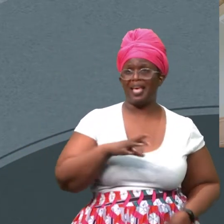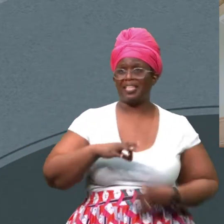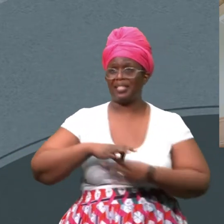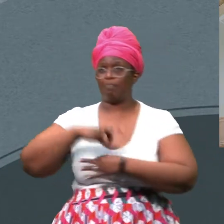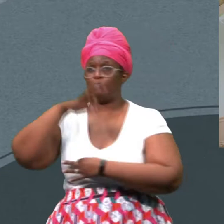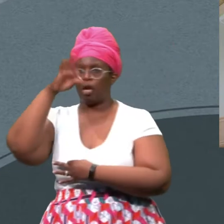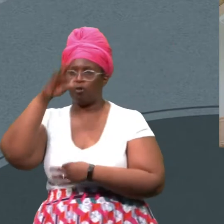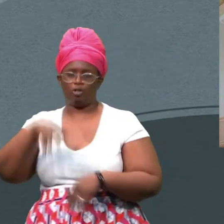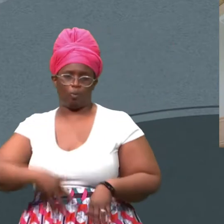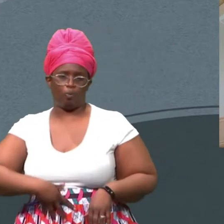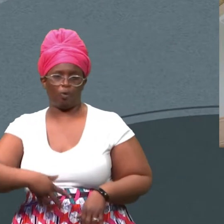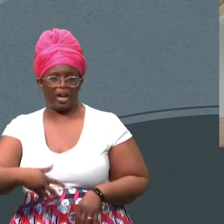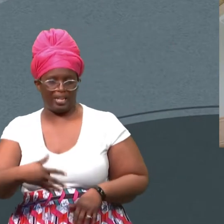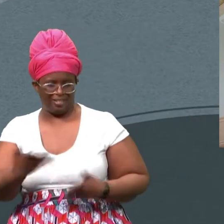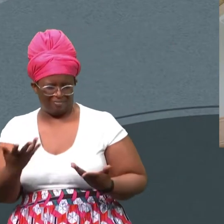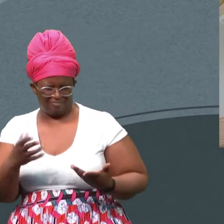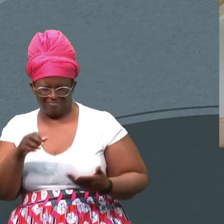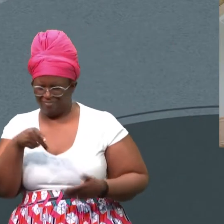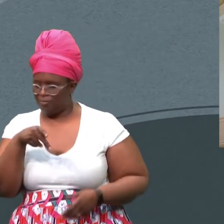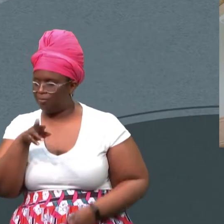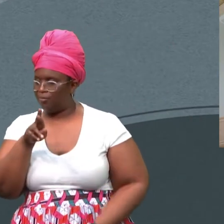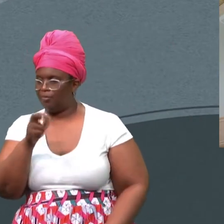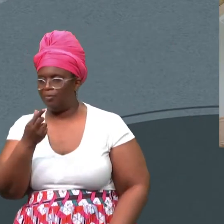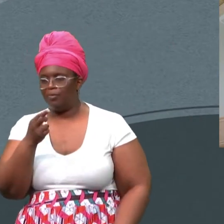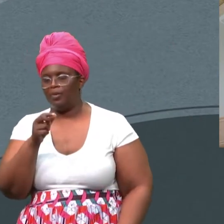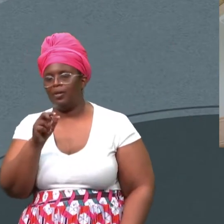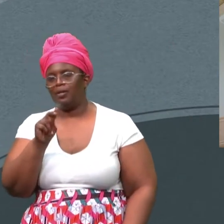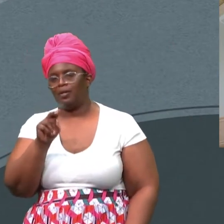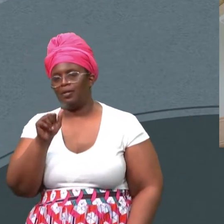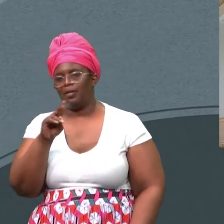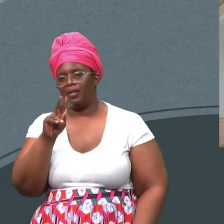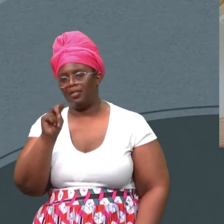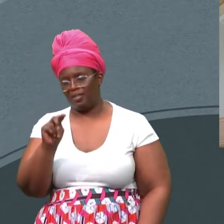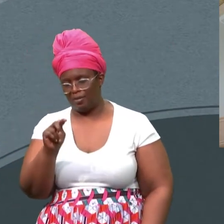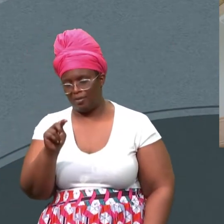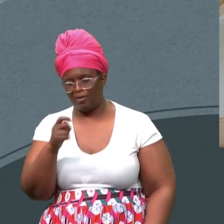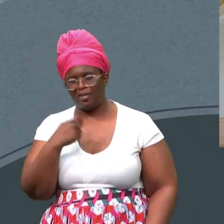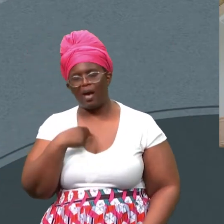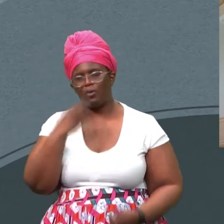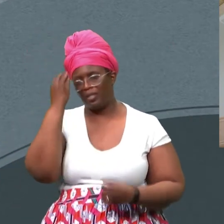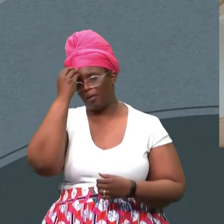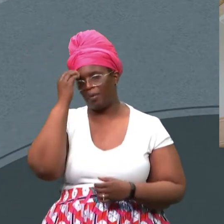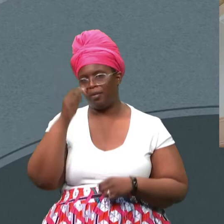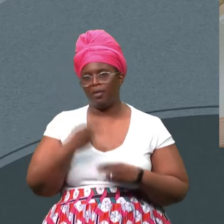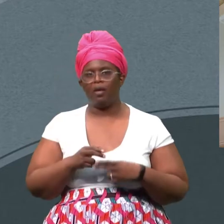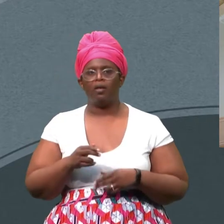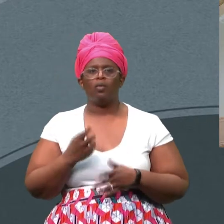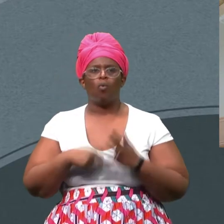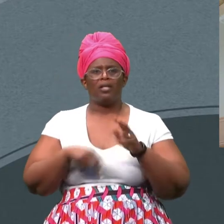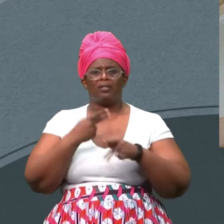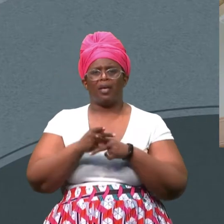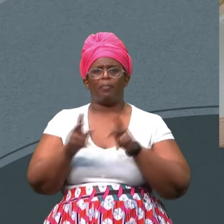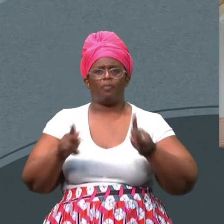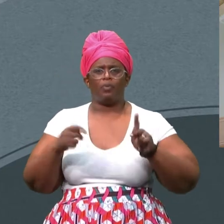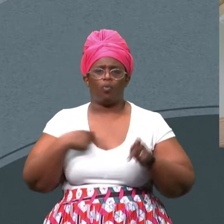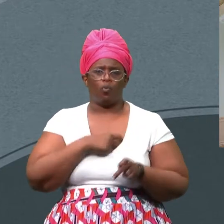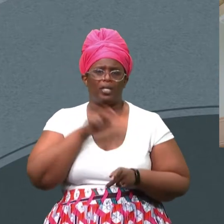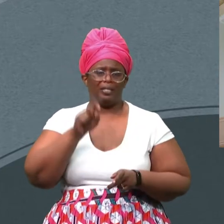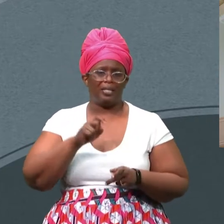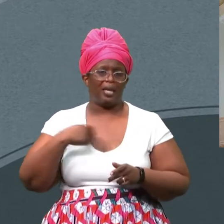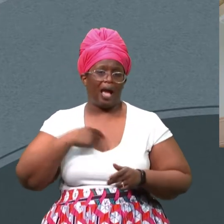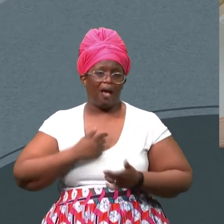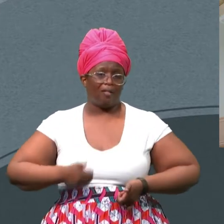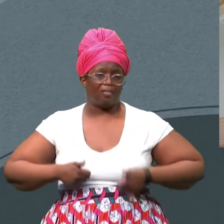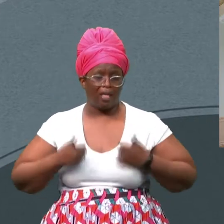me extrapolating that to say, what then would be the kinds of people that we would need in our life if we